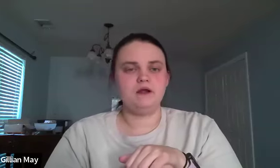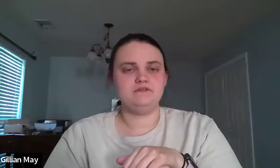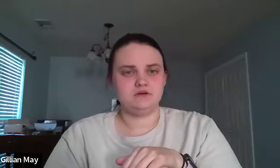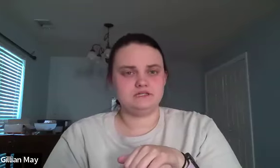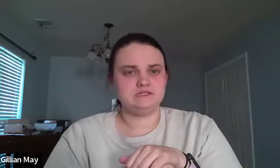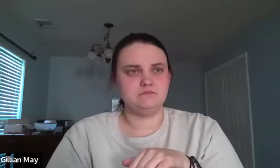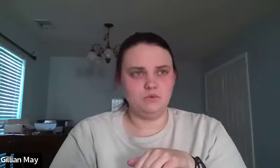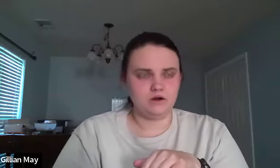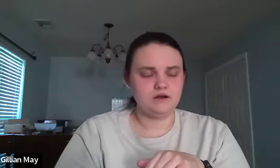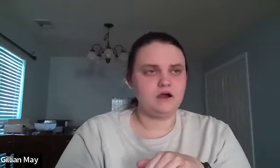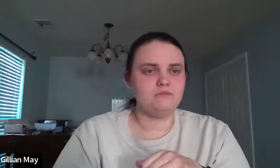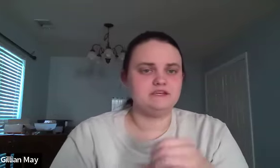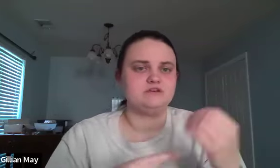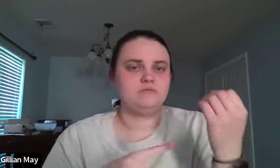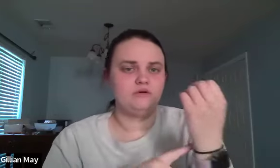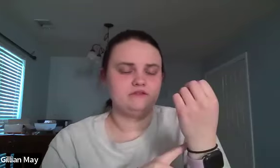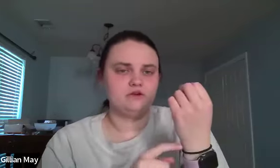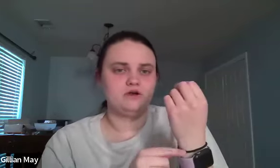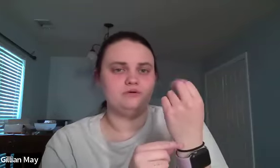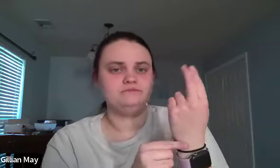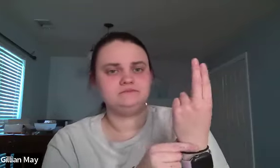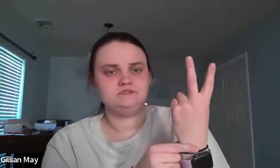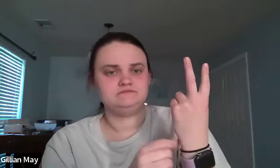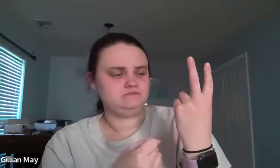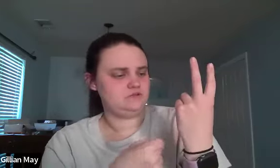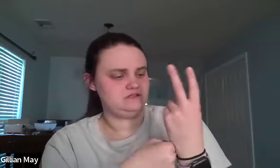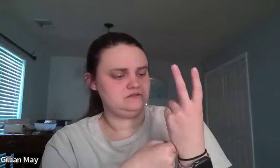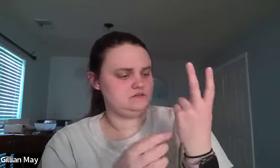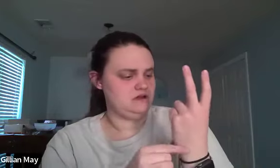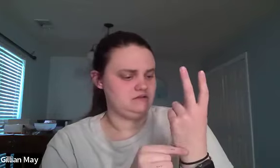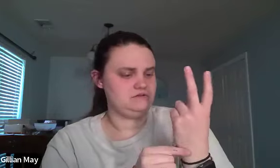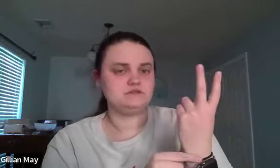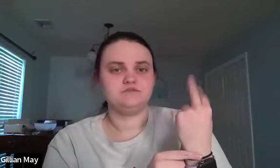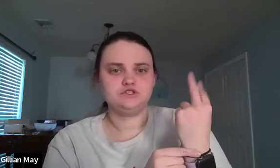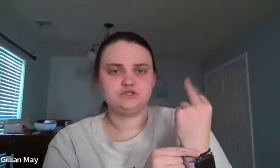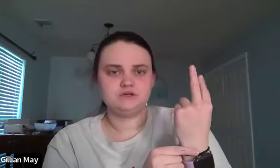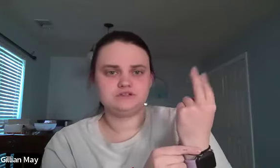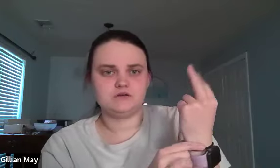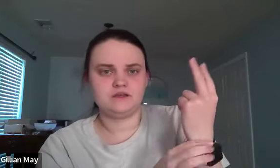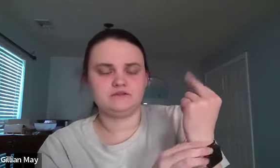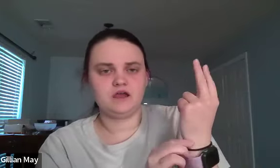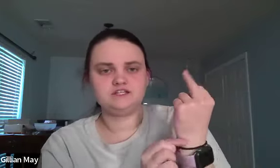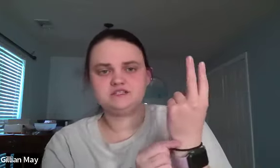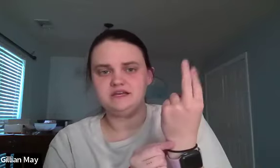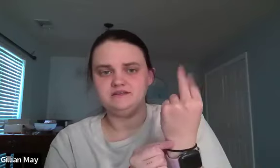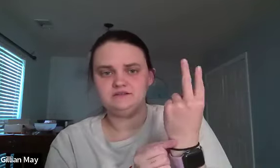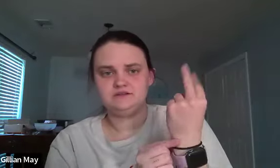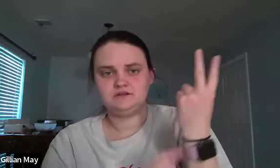I've noticed more is they'll go, what is it they'll do? How will I do this? 2 years ago. Like they'll kind of just like